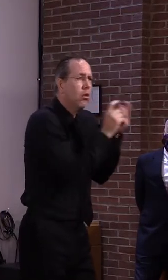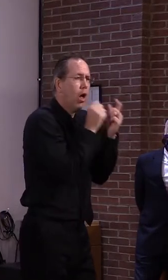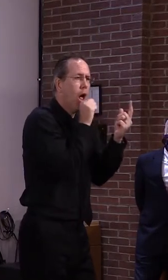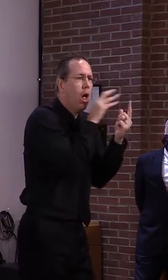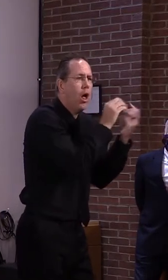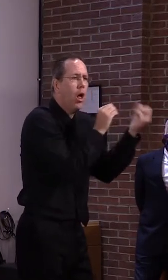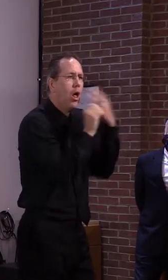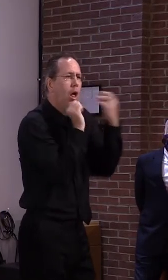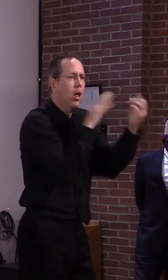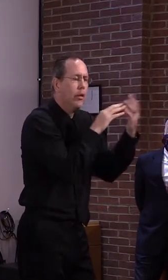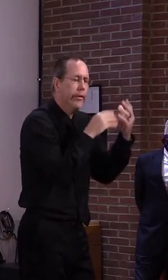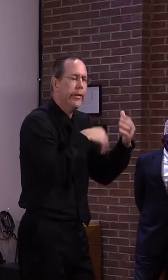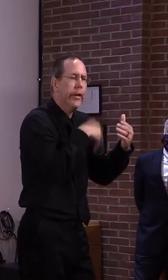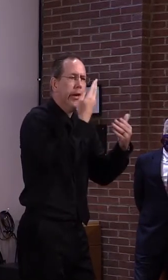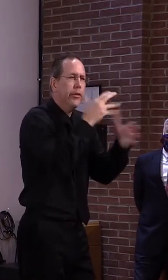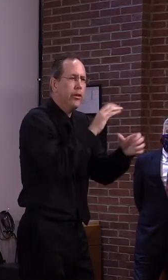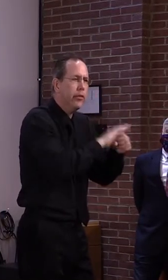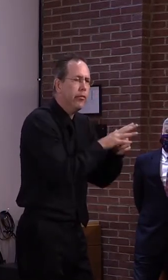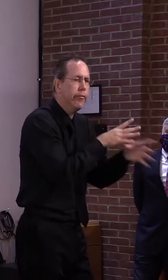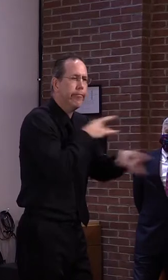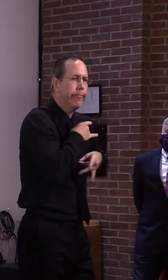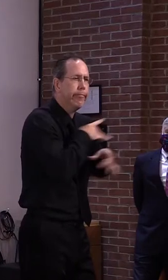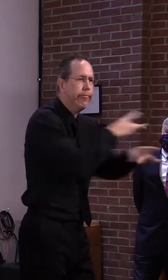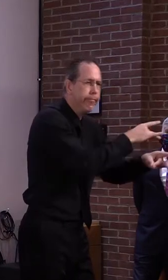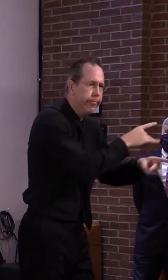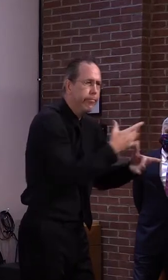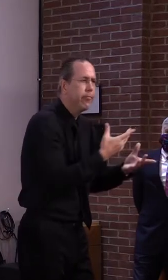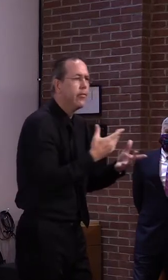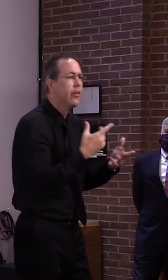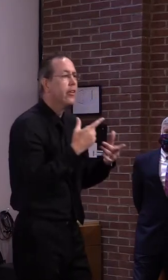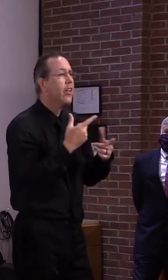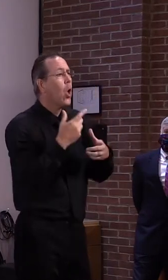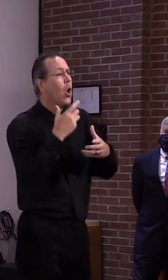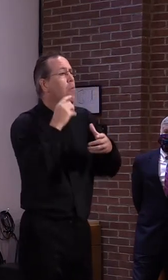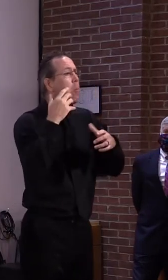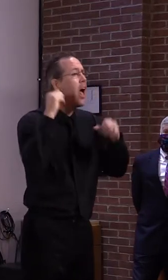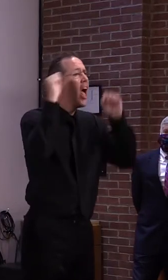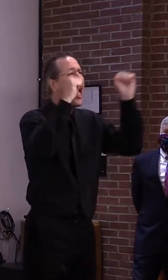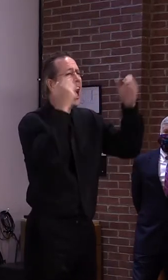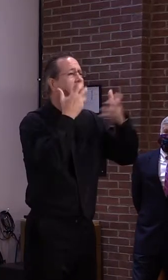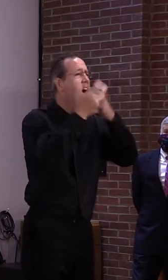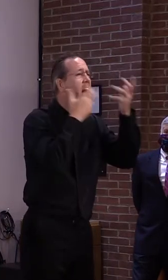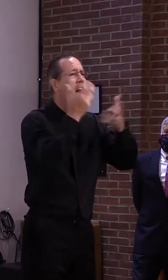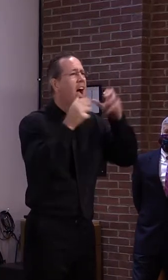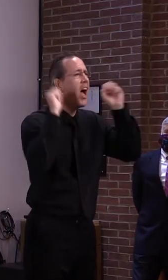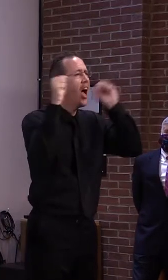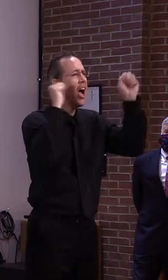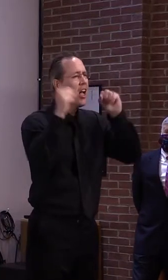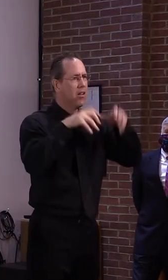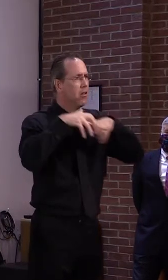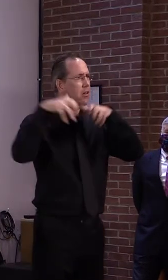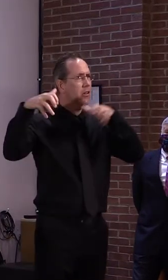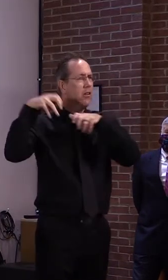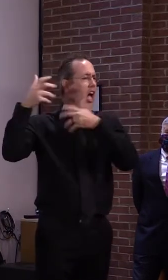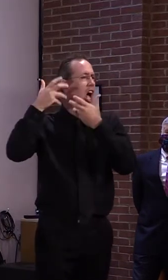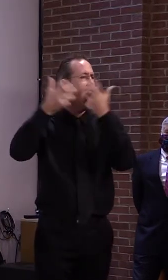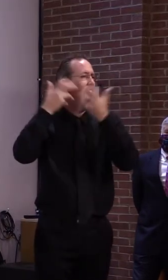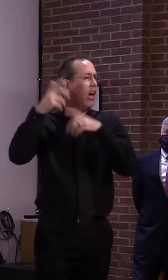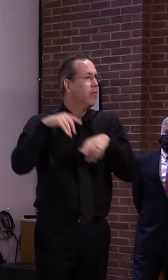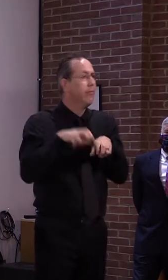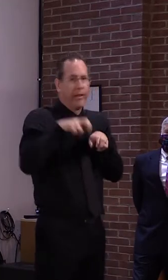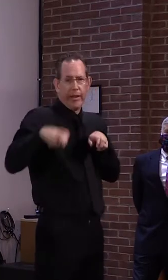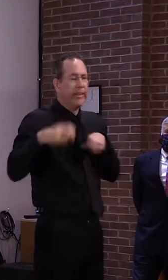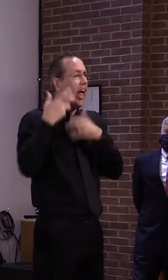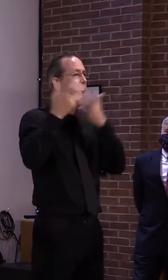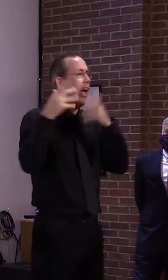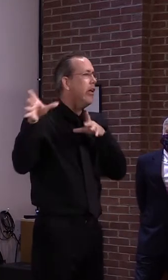in the act of yelling and screaming for people to transmit virus. Whether they happen to be the